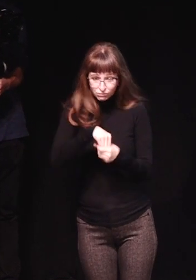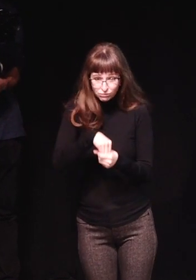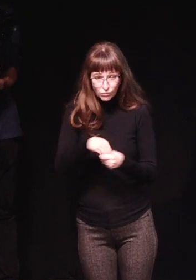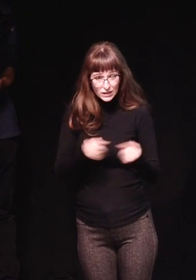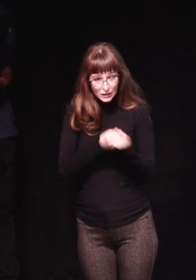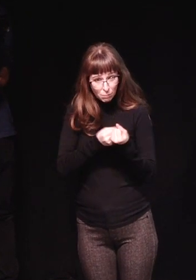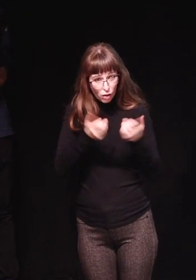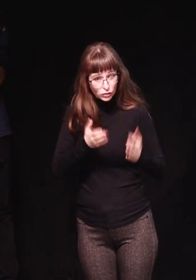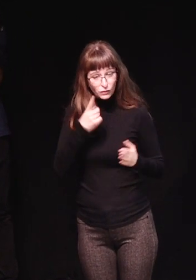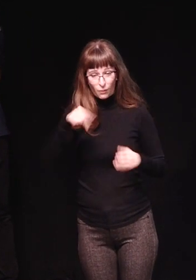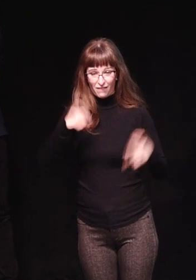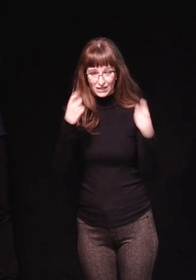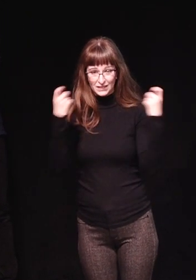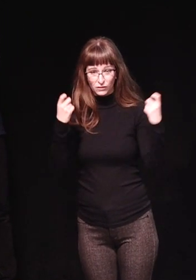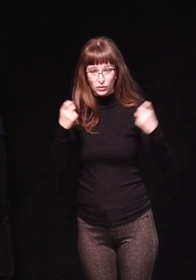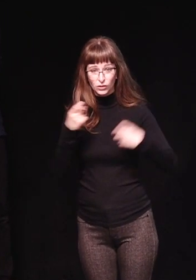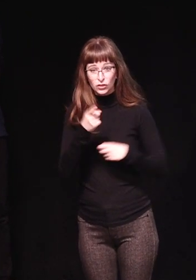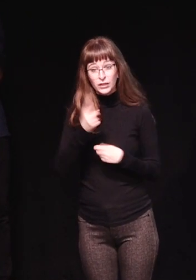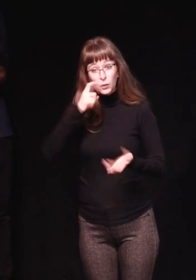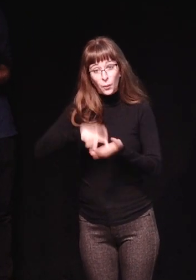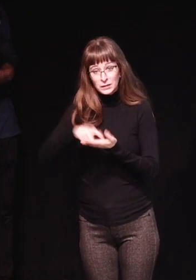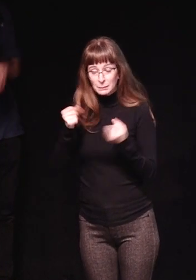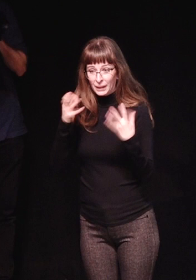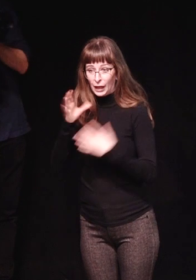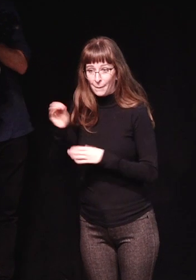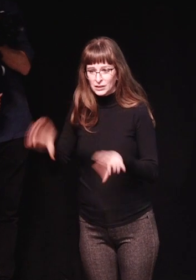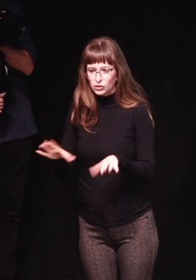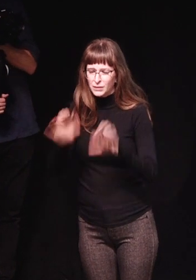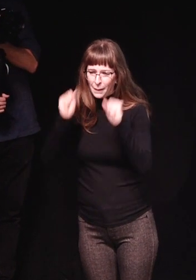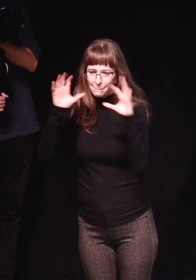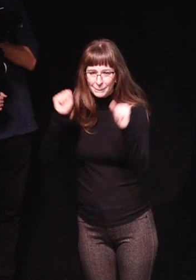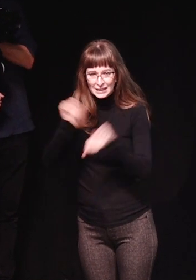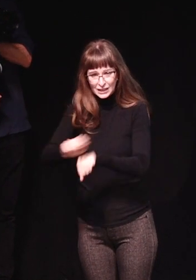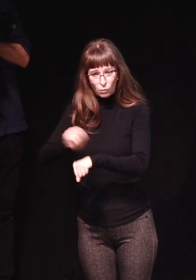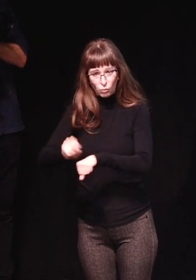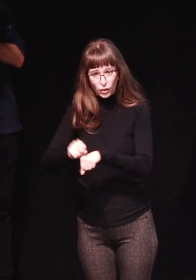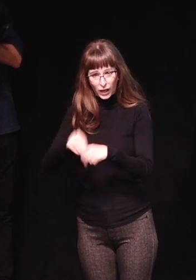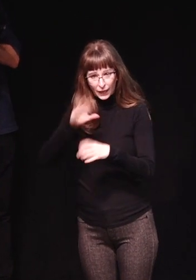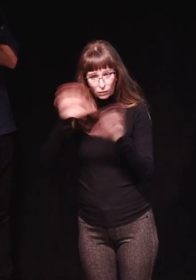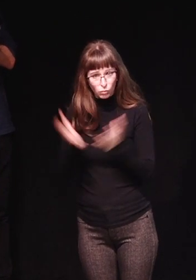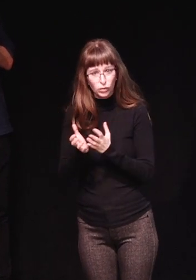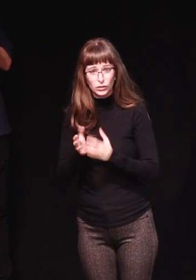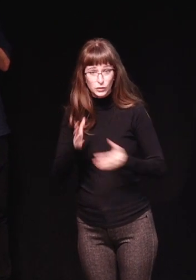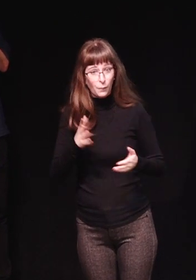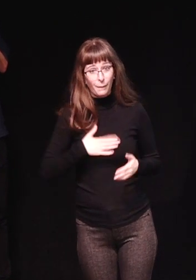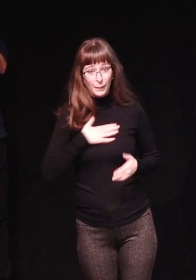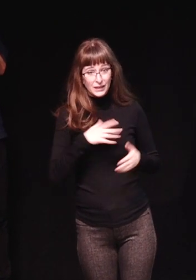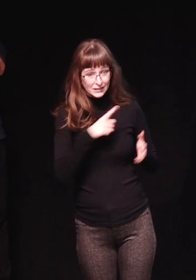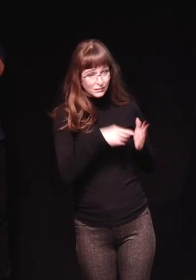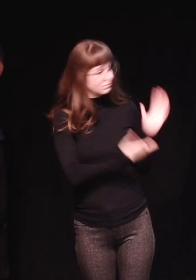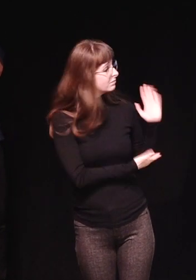amazing work, all these partners who are doing amazing work on the ground. So please check out all of our partners. I want to give a